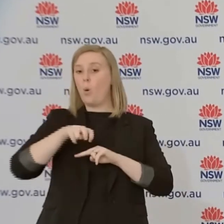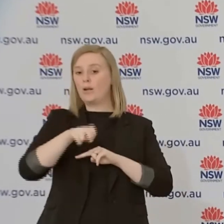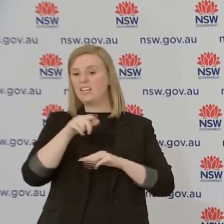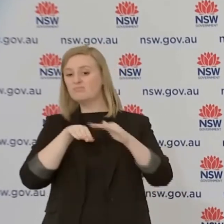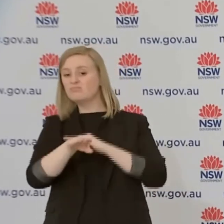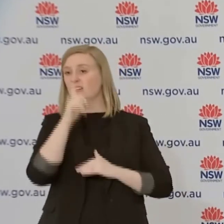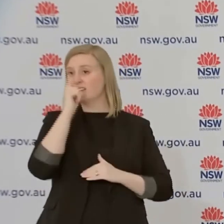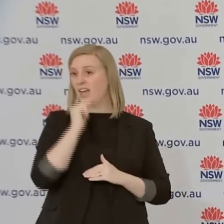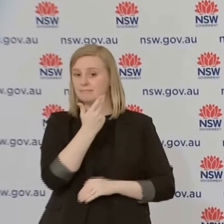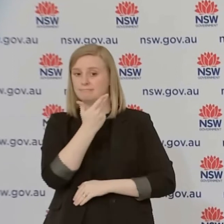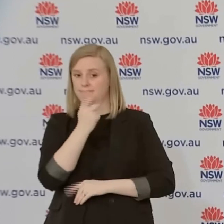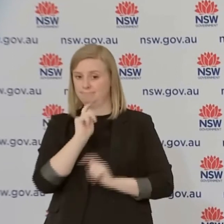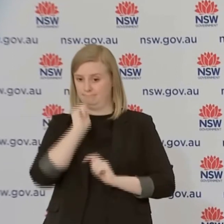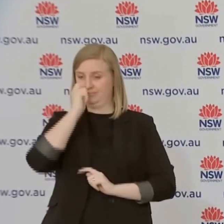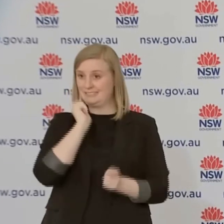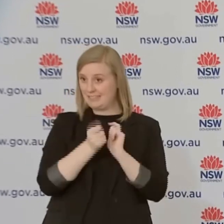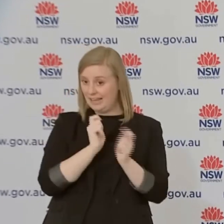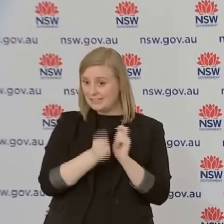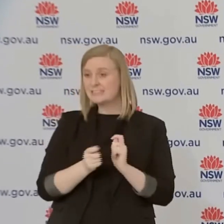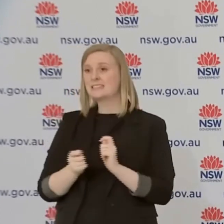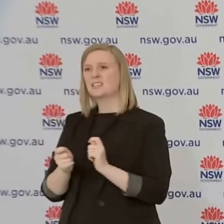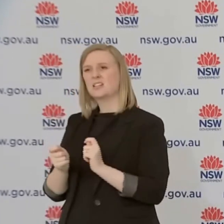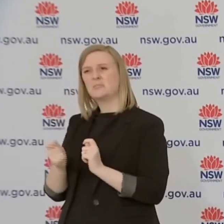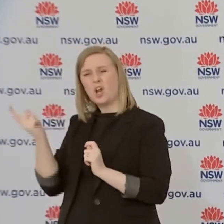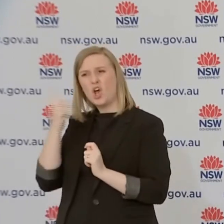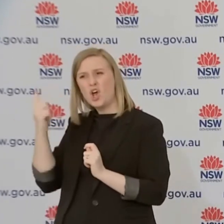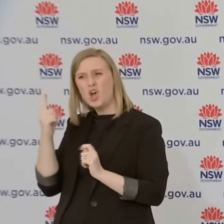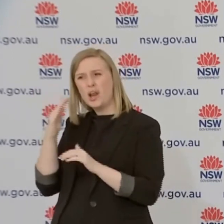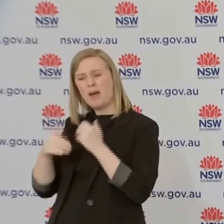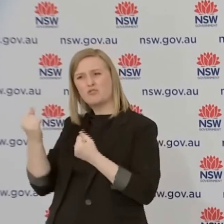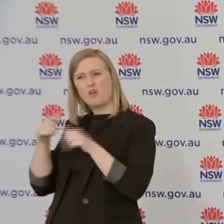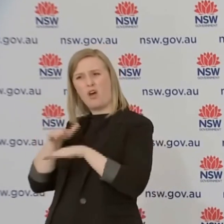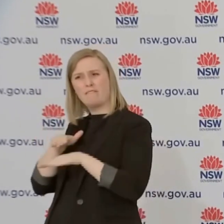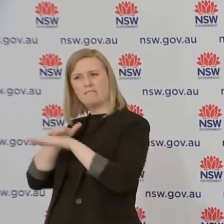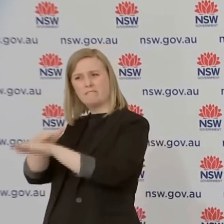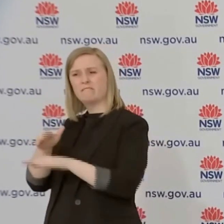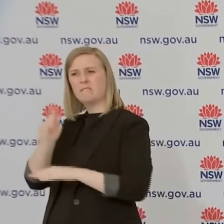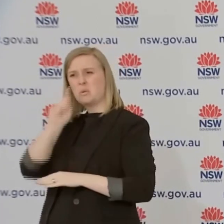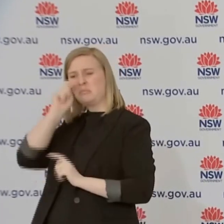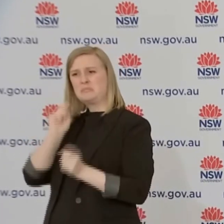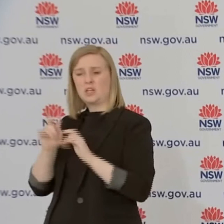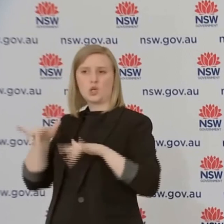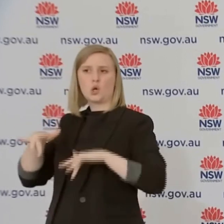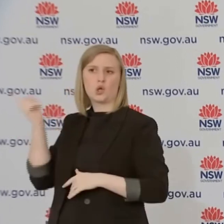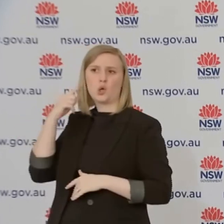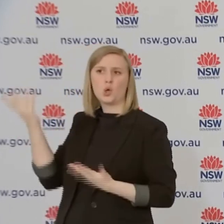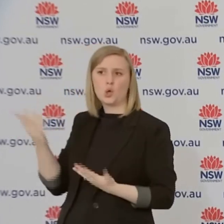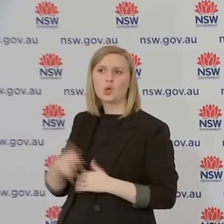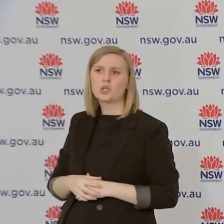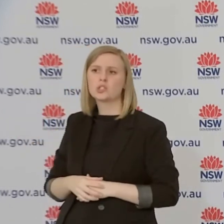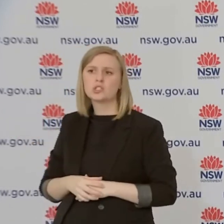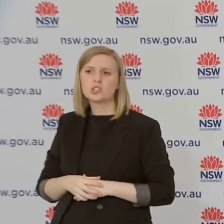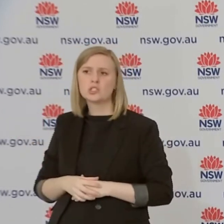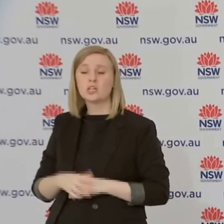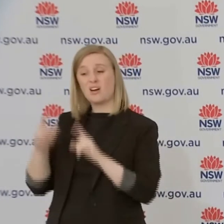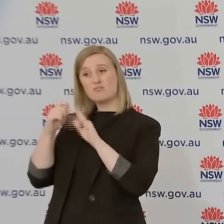yesterday afternoon, I've seen nothing in writing from the federal government. I'm sure they will tell us. They told the media, obviously, and they will tell